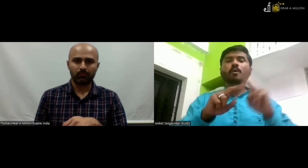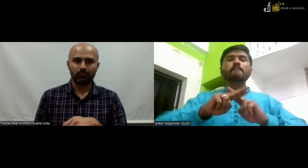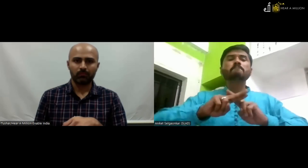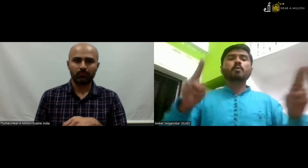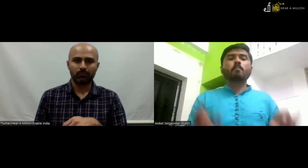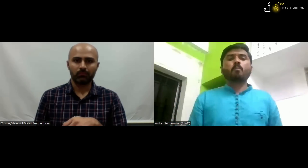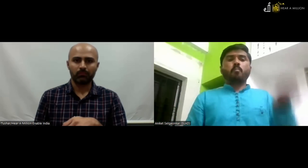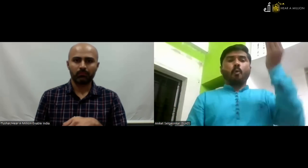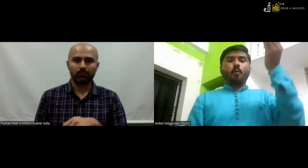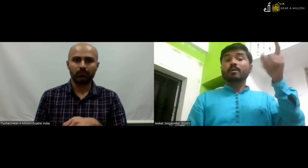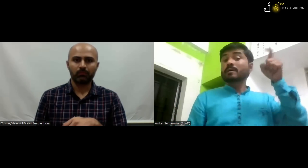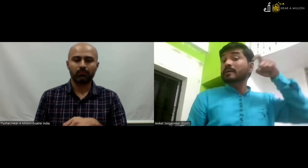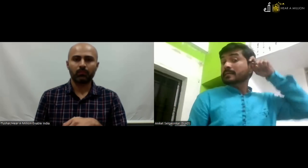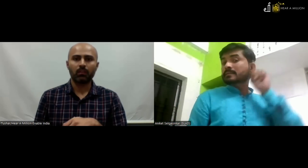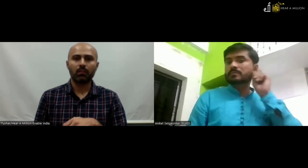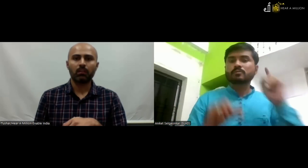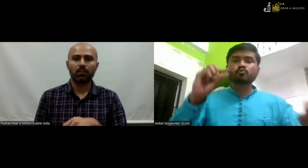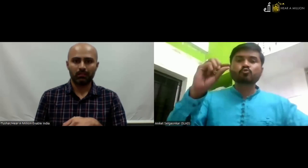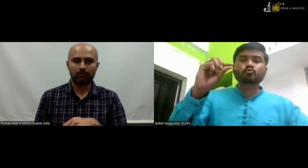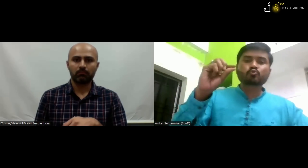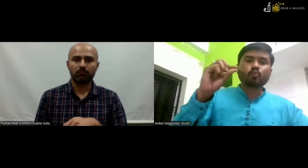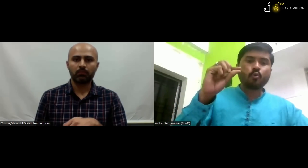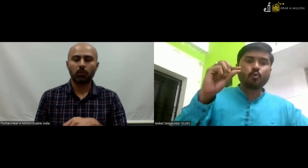the research from other